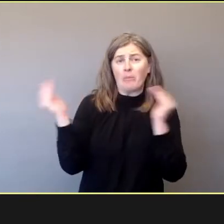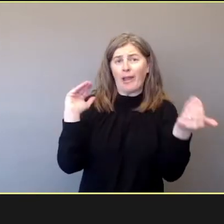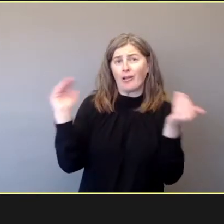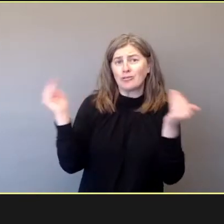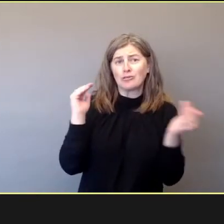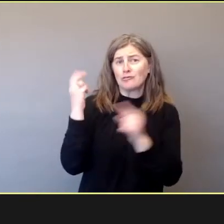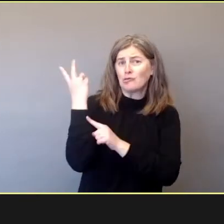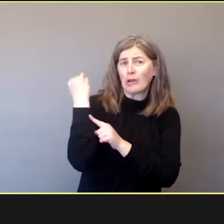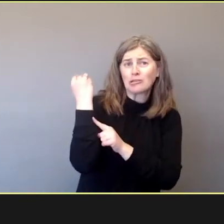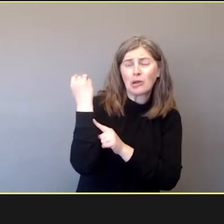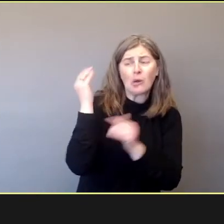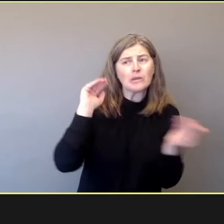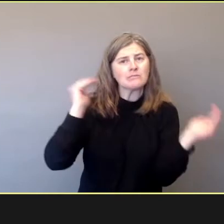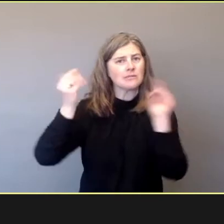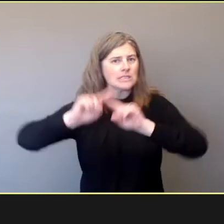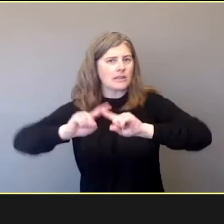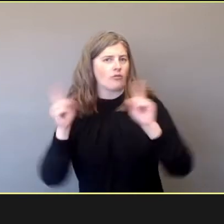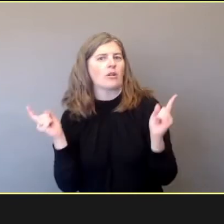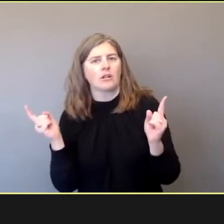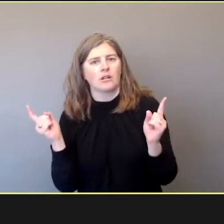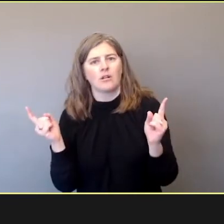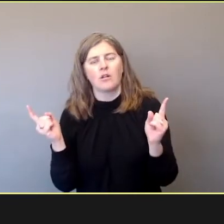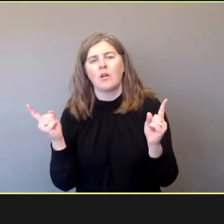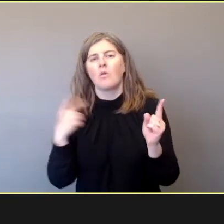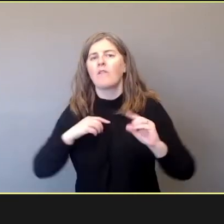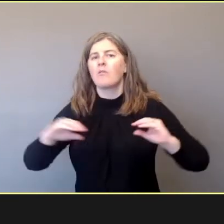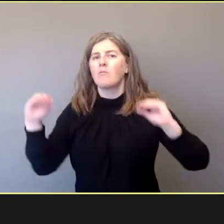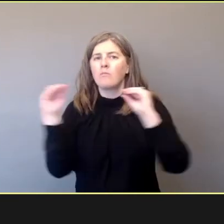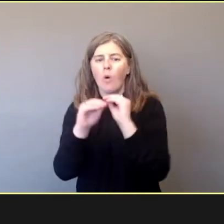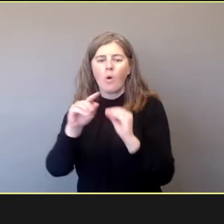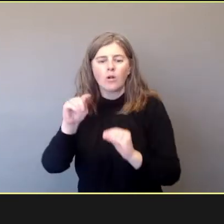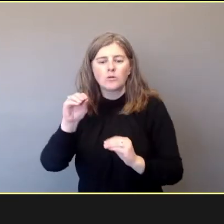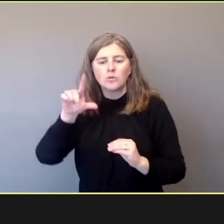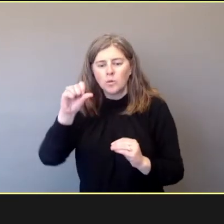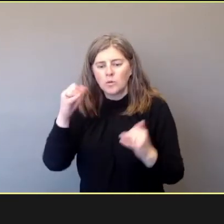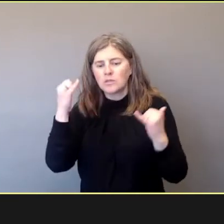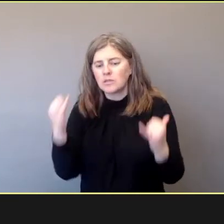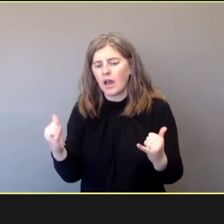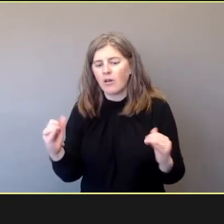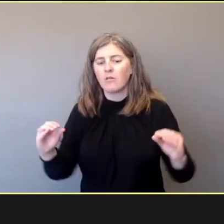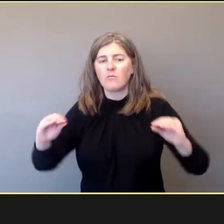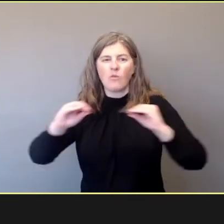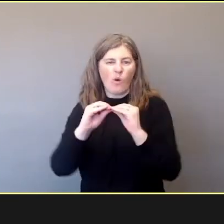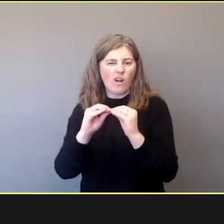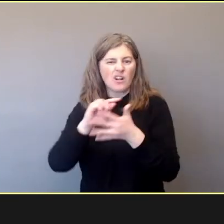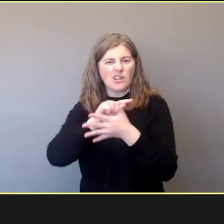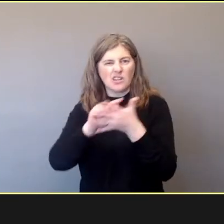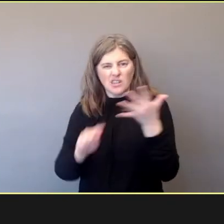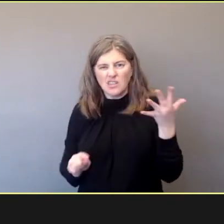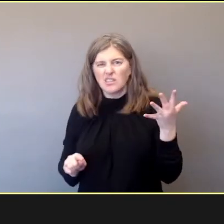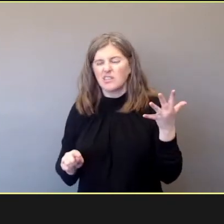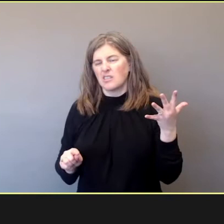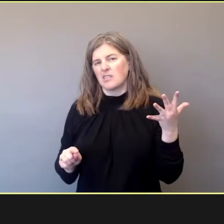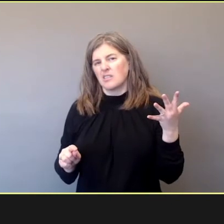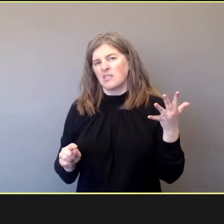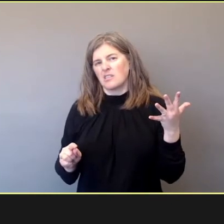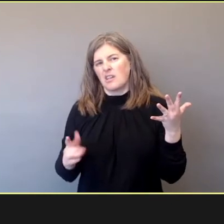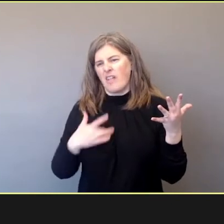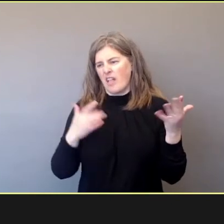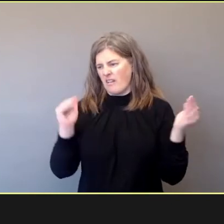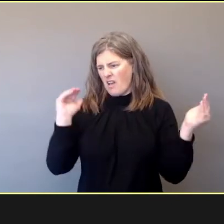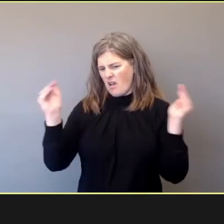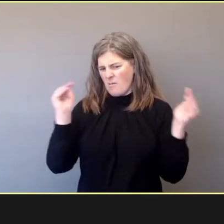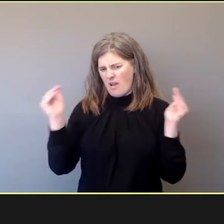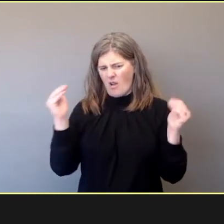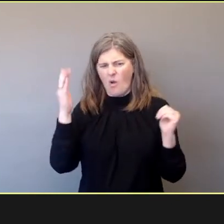2 years ago. And so we have a lot more tools now than we had then. And I think comparisons of why we're